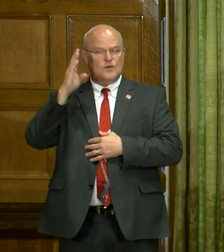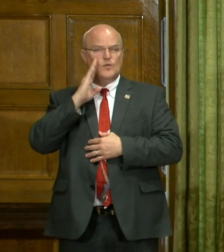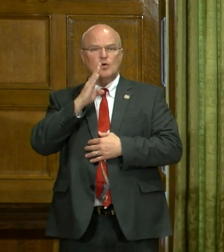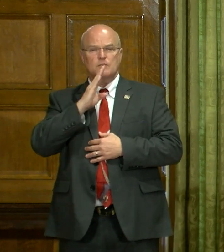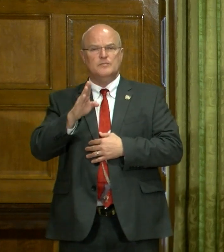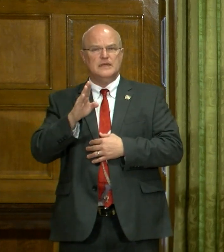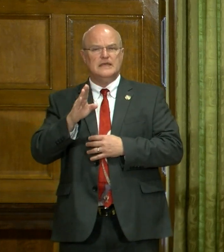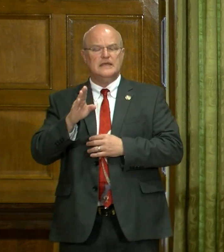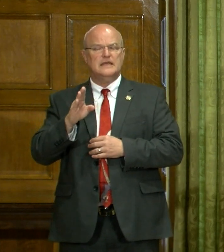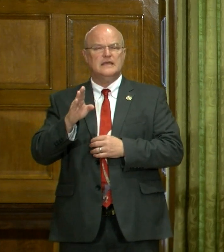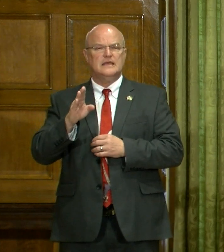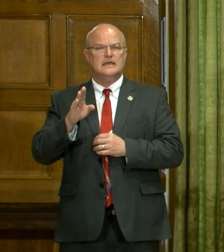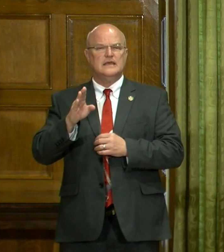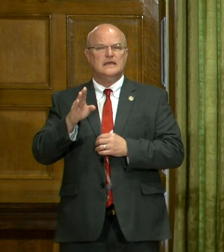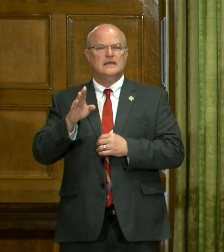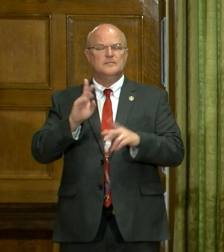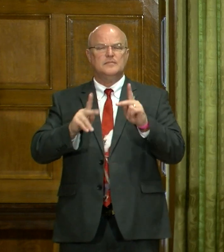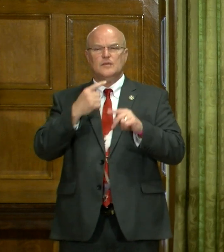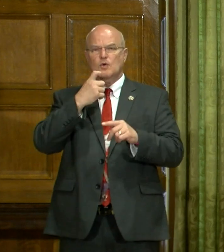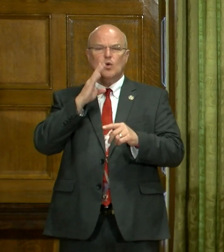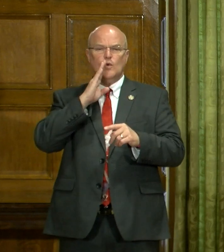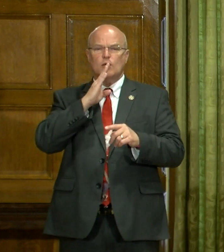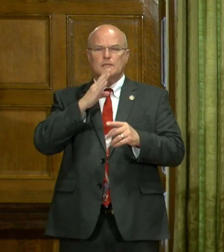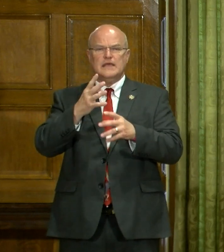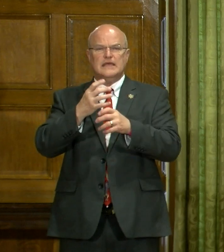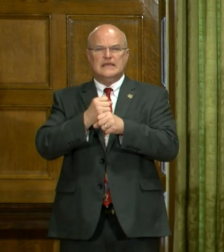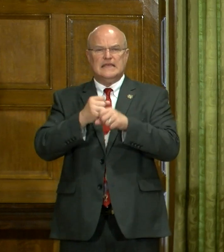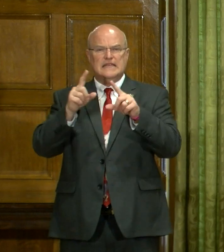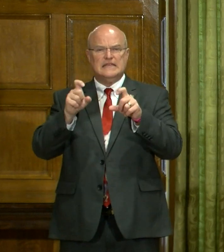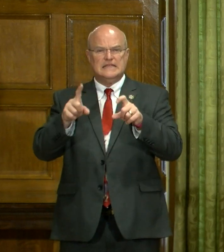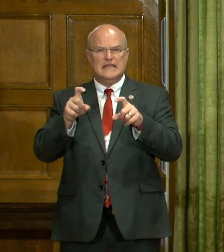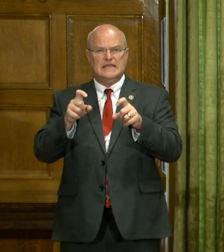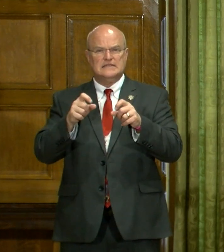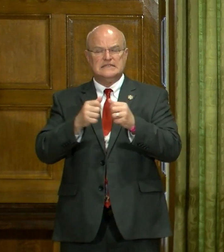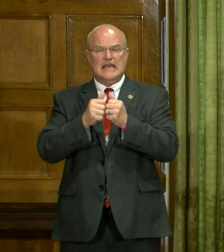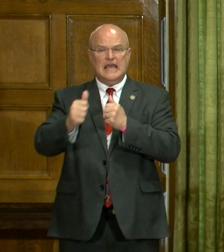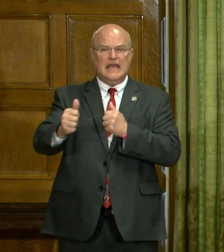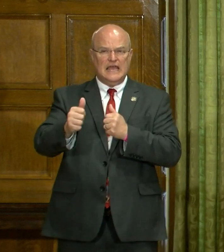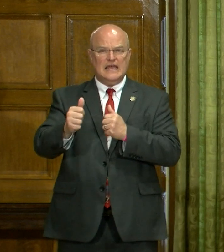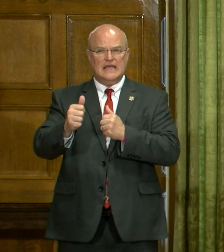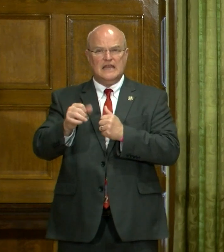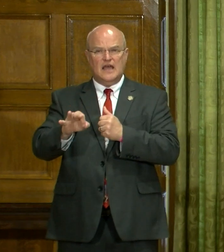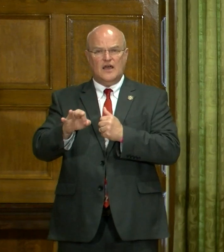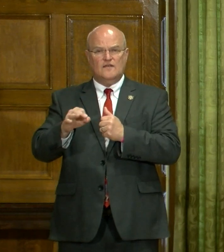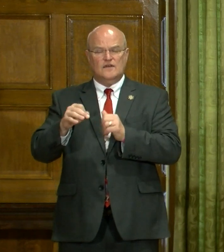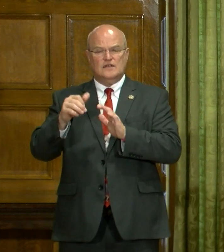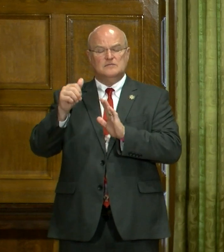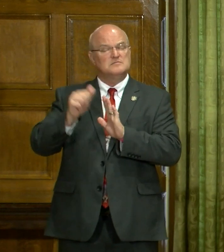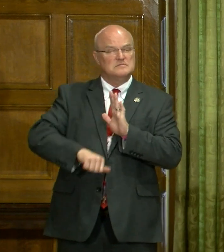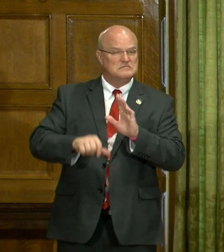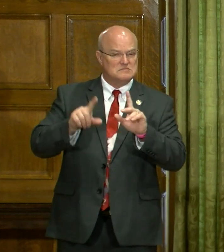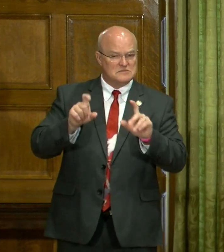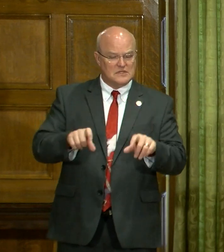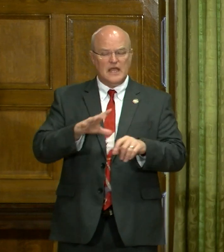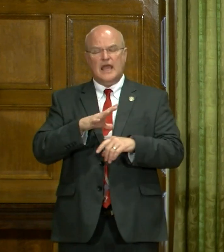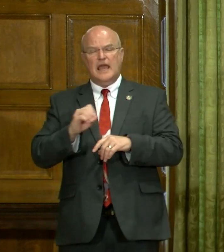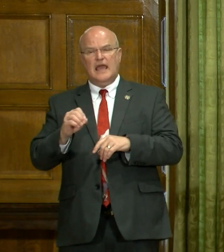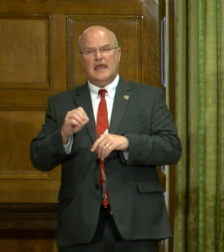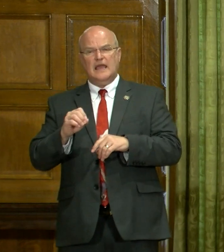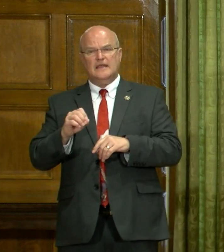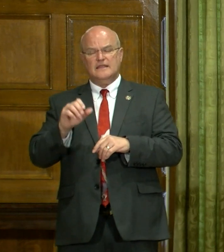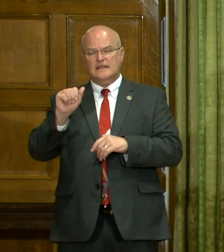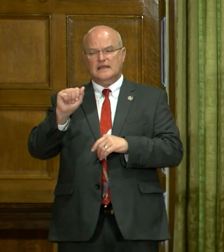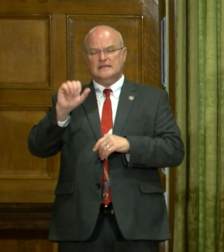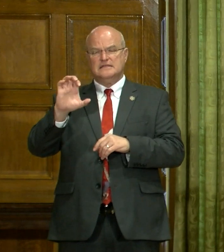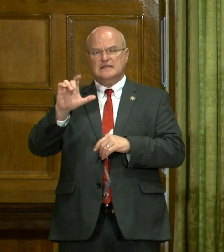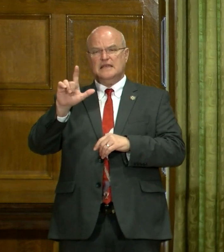be capacity for people who are going to be getting tests ahead of elective procedures? And the